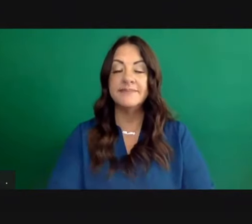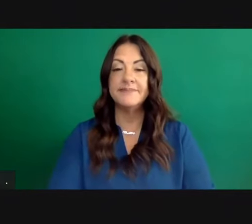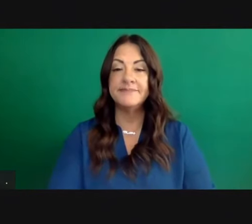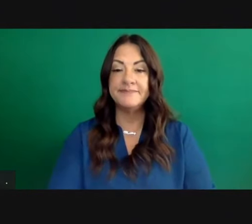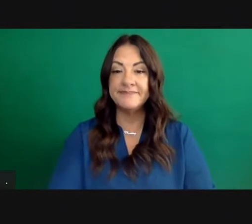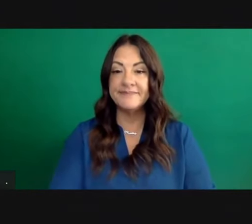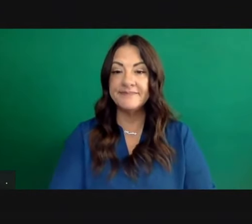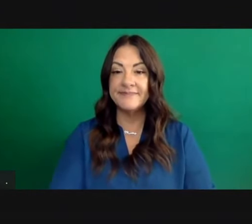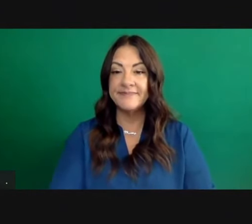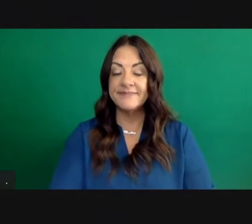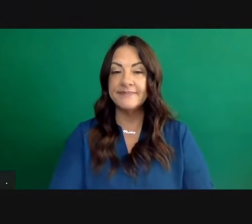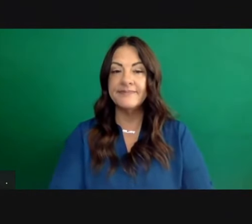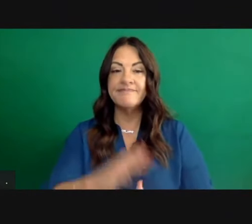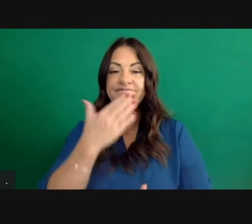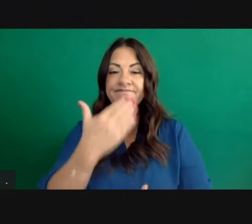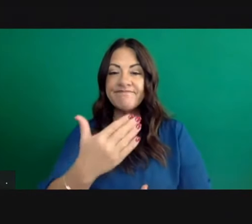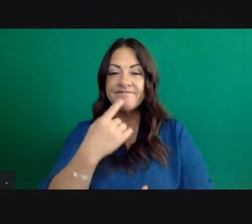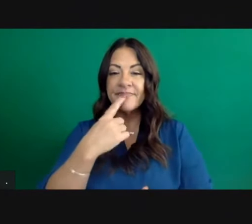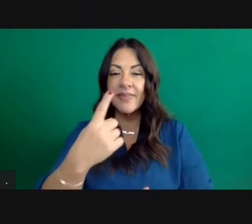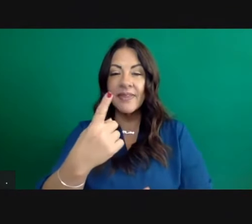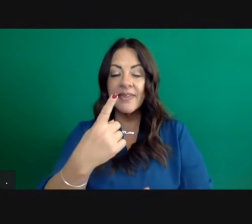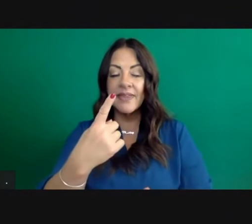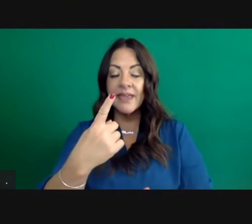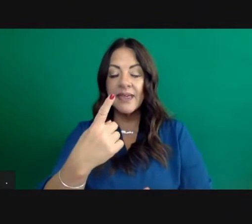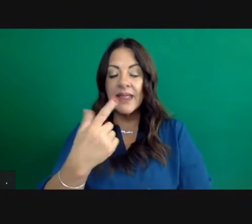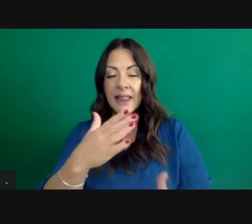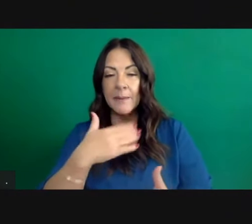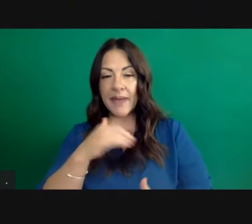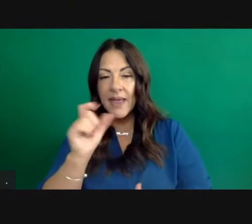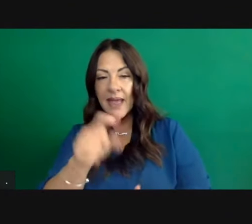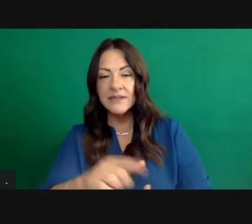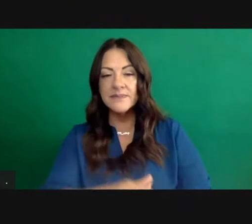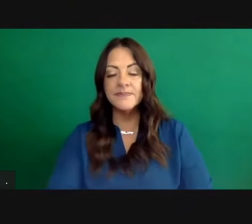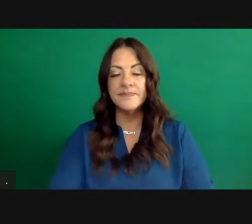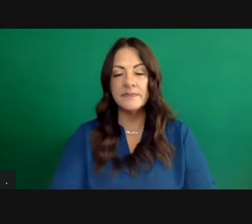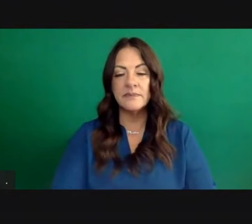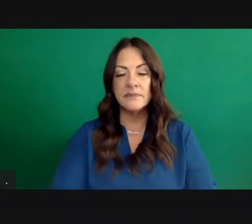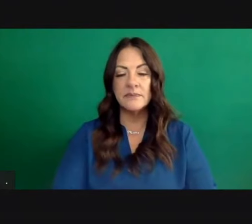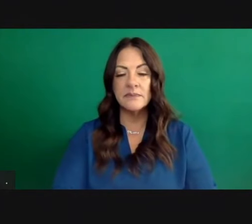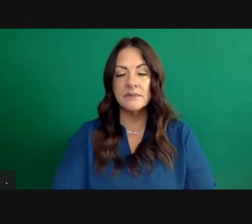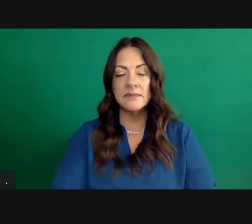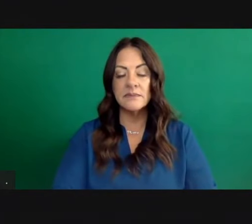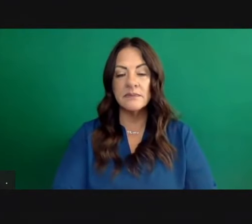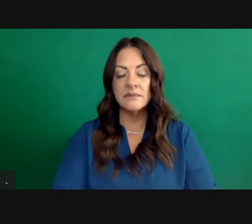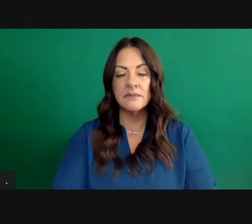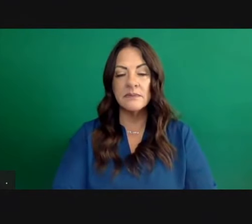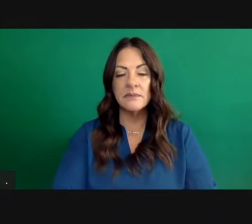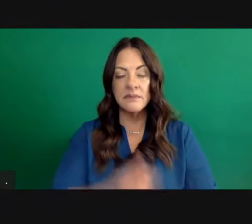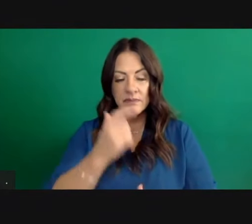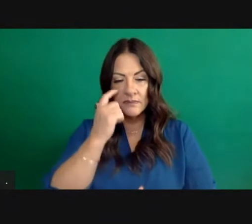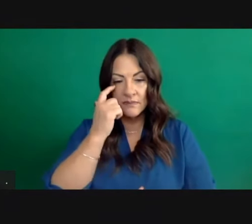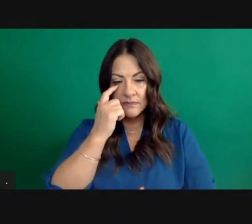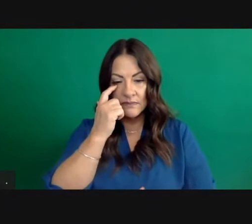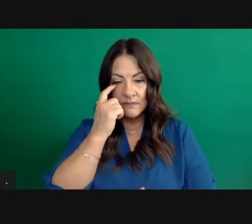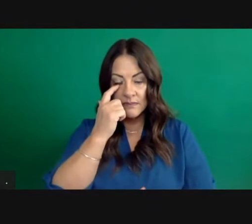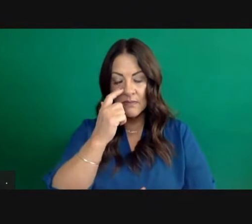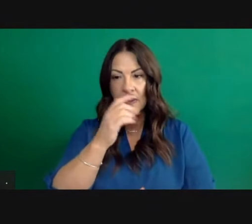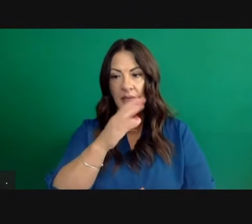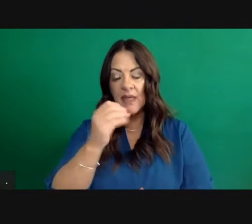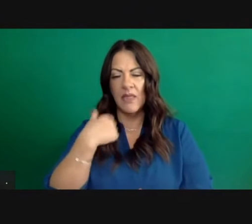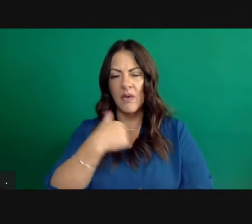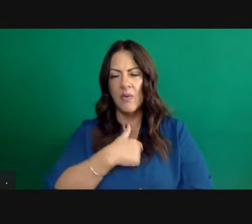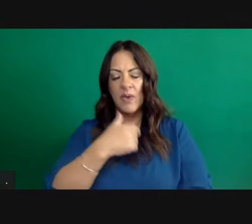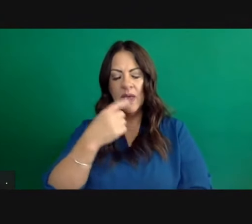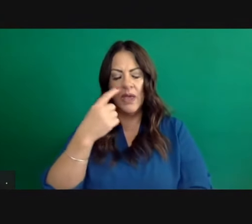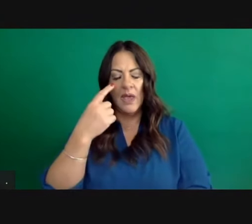Hi, thanks for taking my question. Given that the possibility of mass protests are kind of quickly upon us, I'm wondering if there's